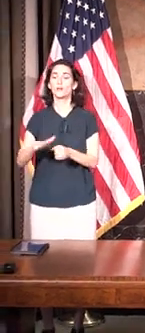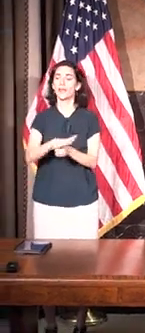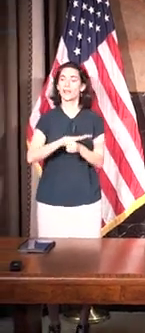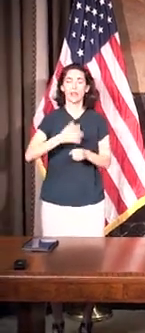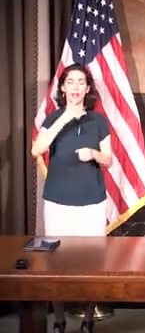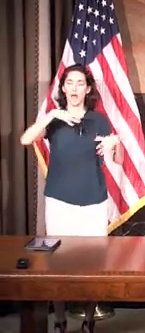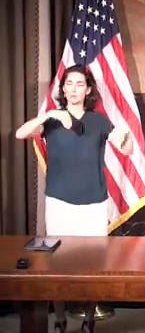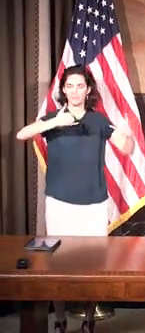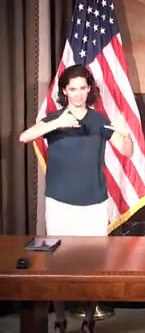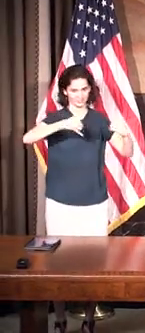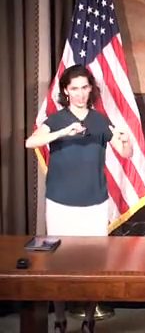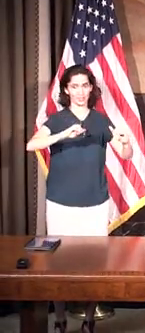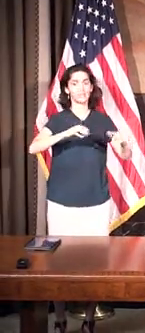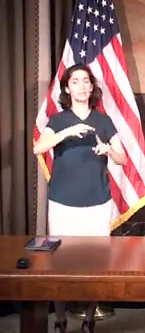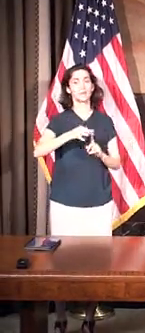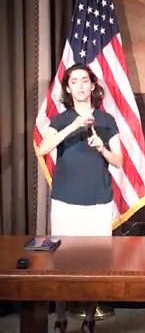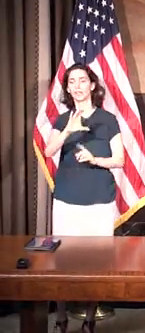Parish with